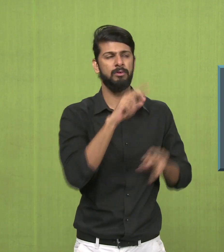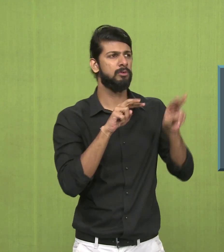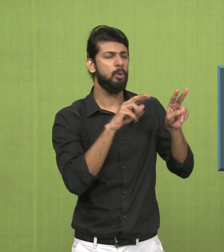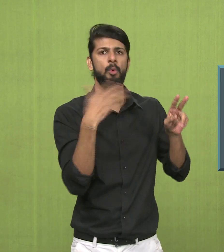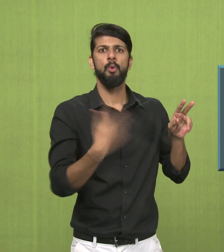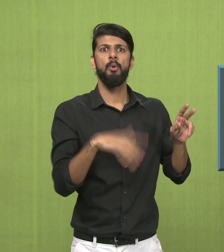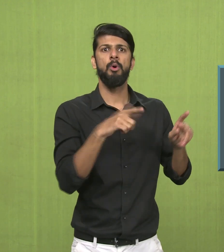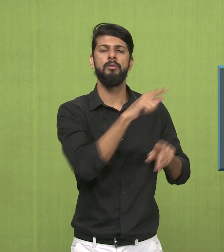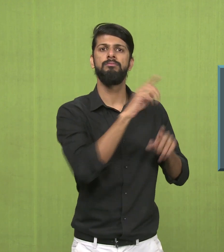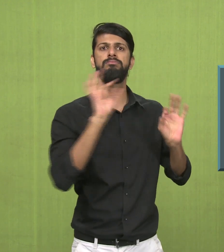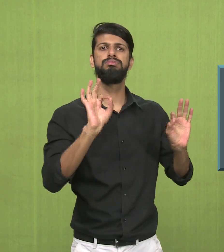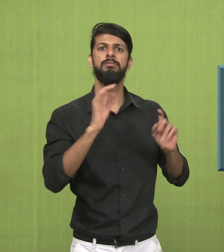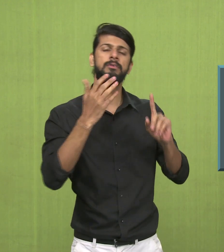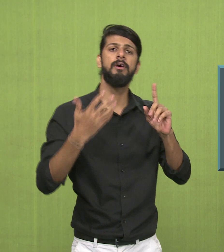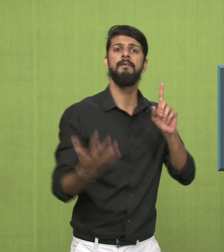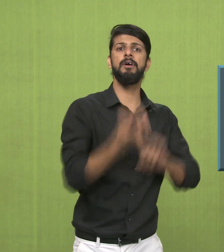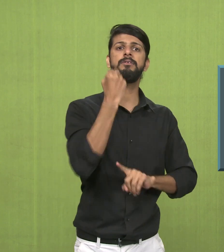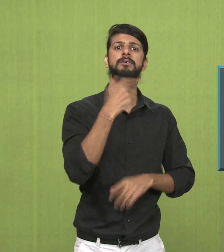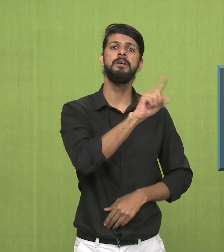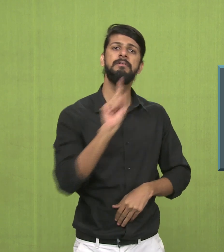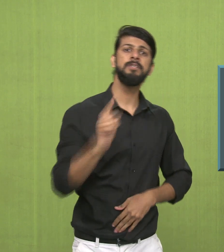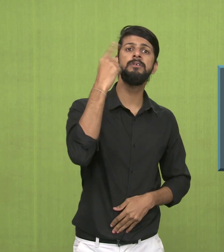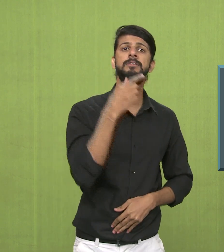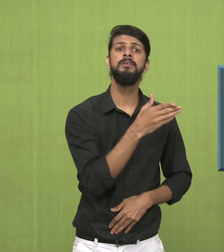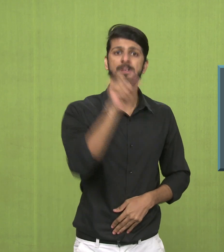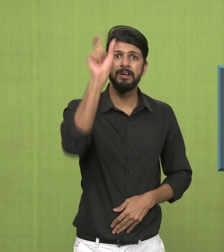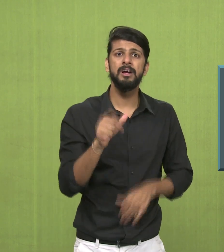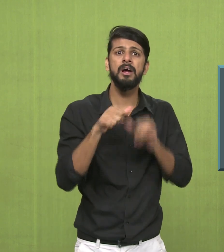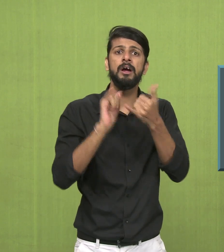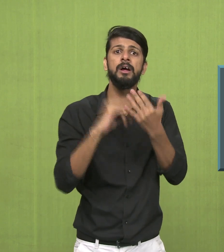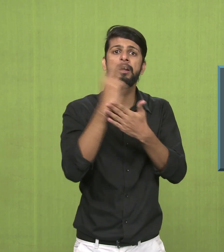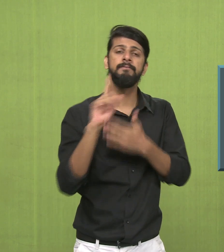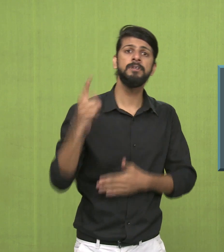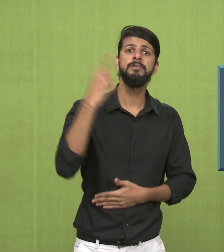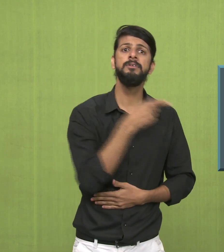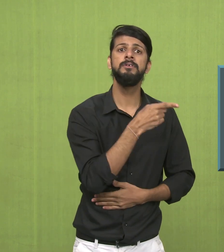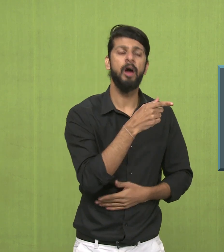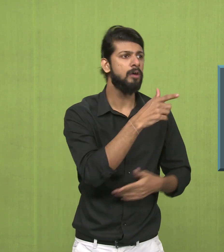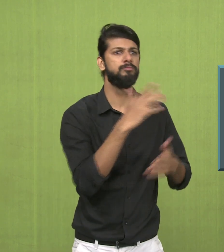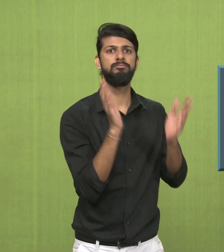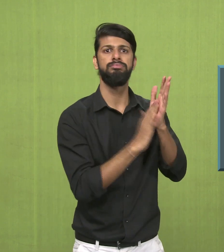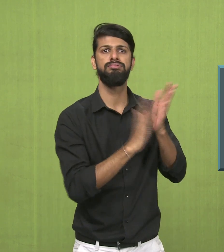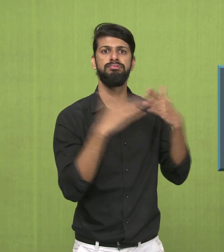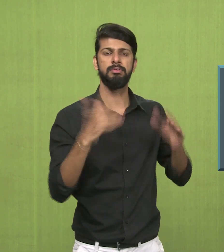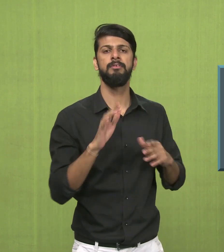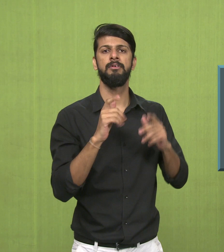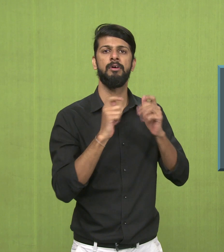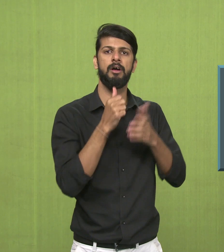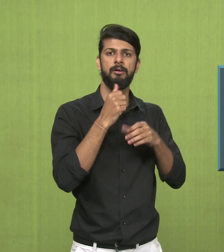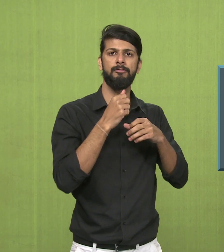and this painting was in fact her first artwork after returning to India and won